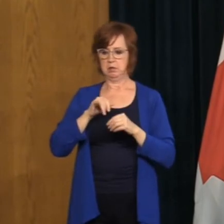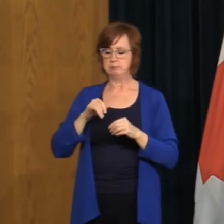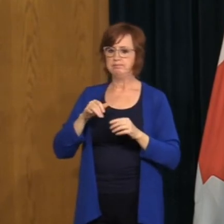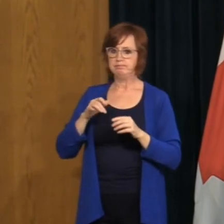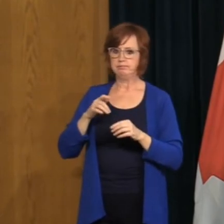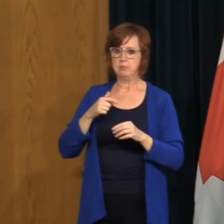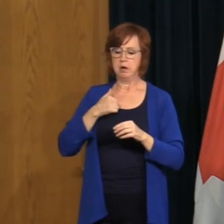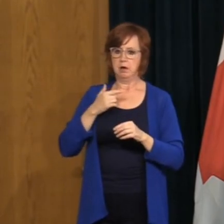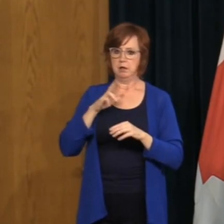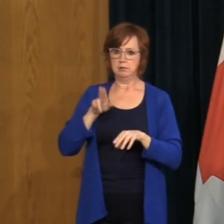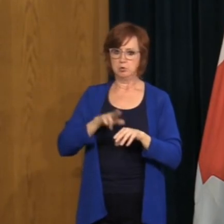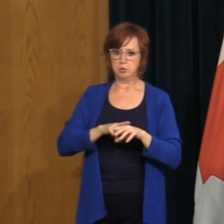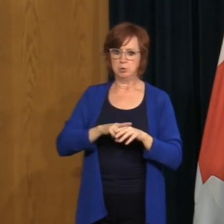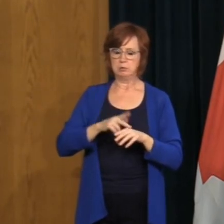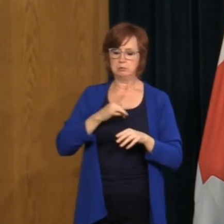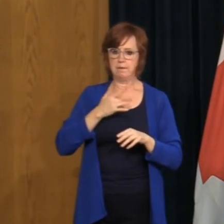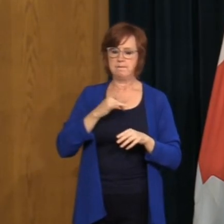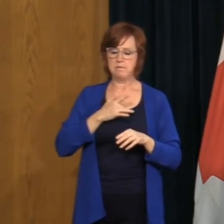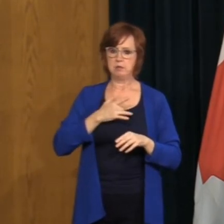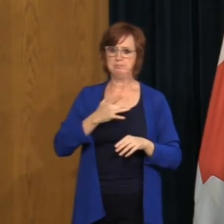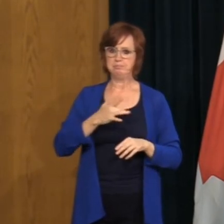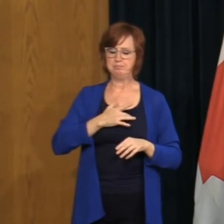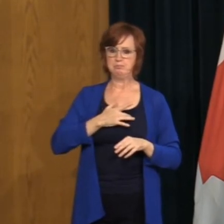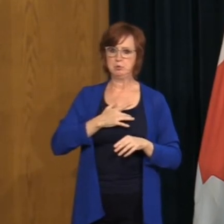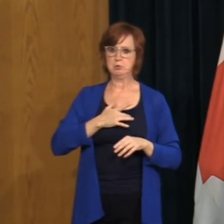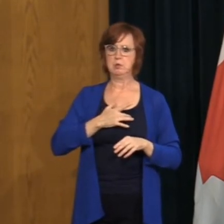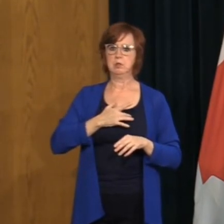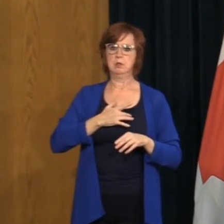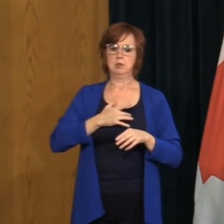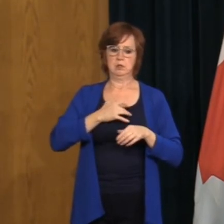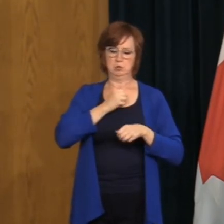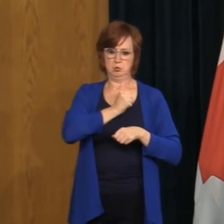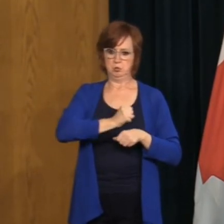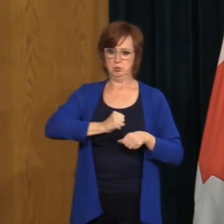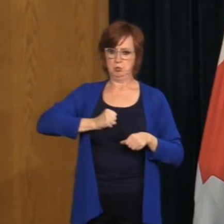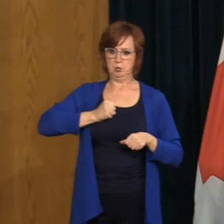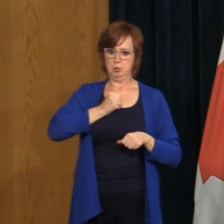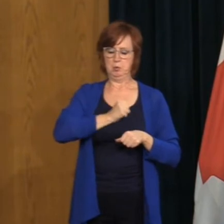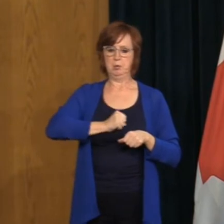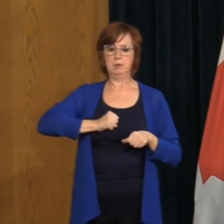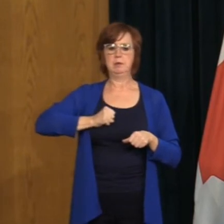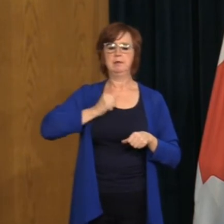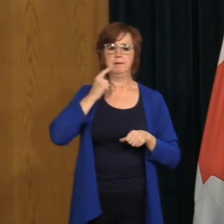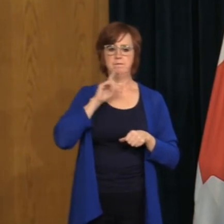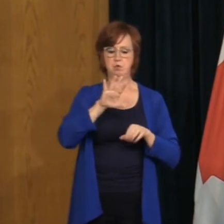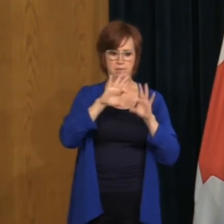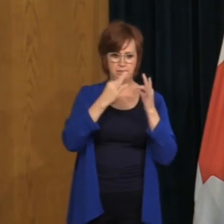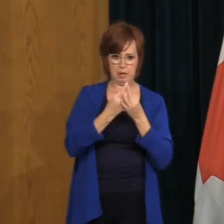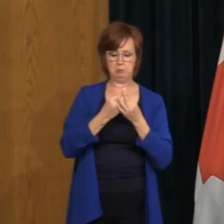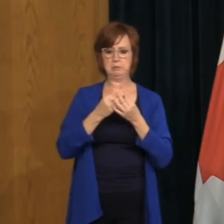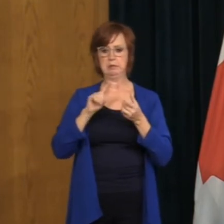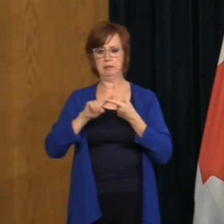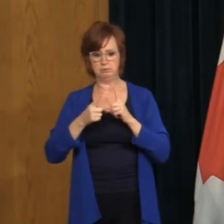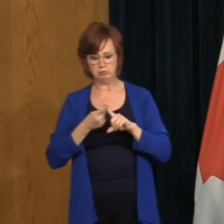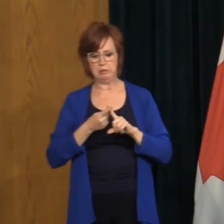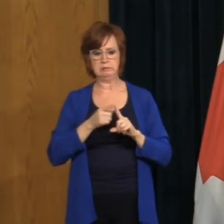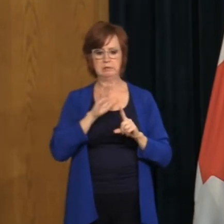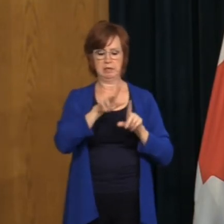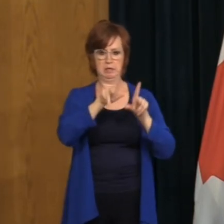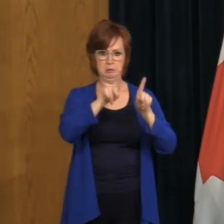I would extend my most sincere condolences to the family and friends of this individual. This is,